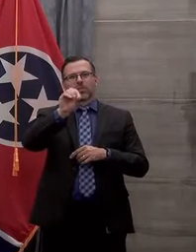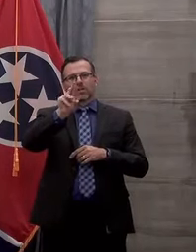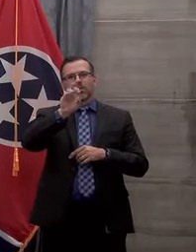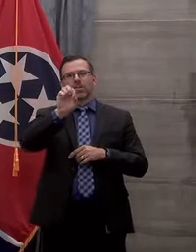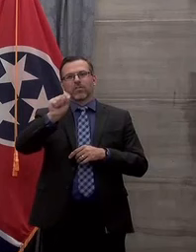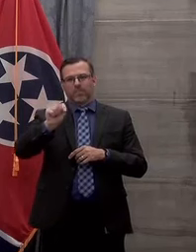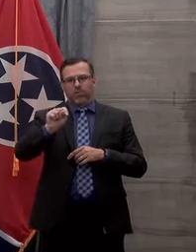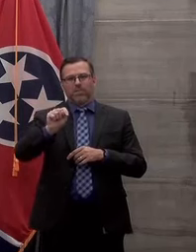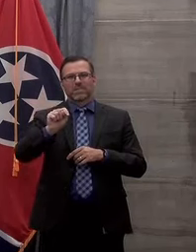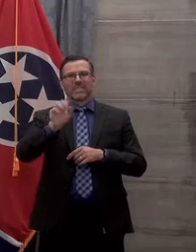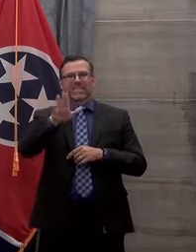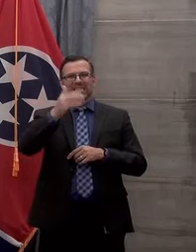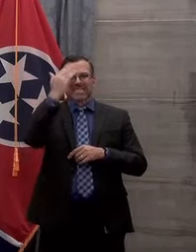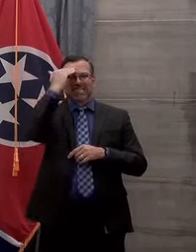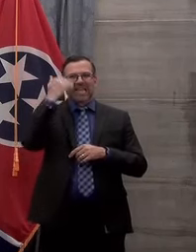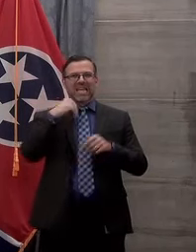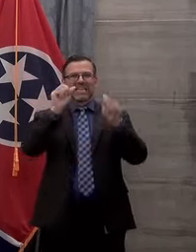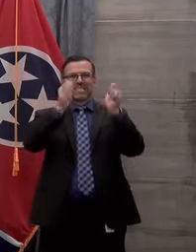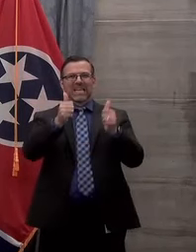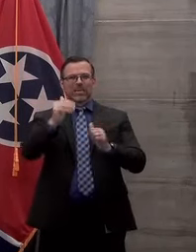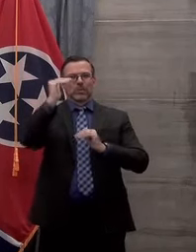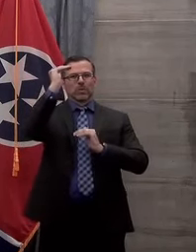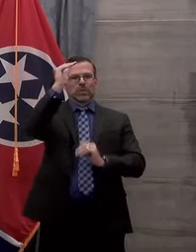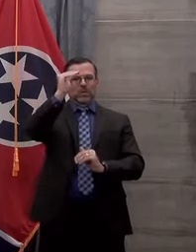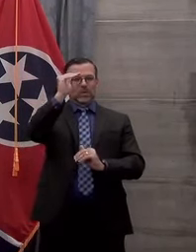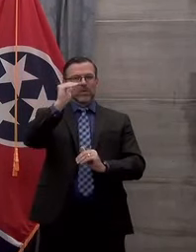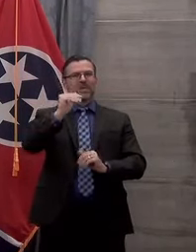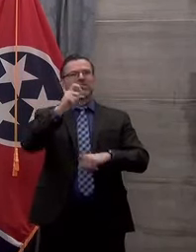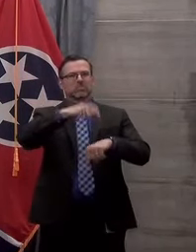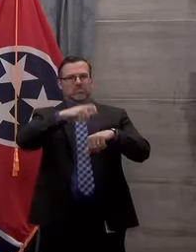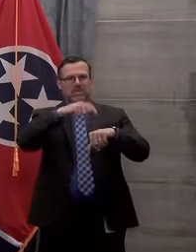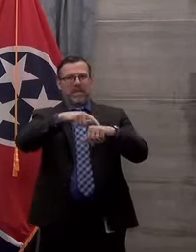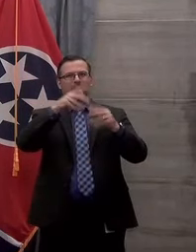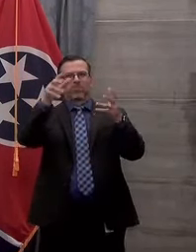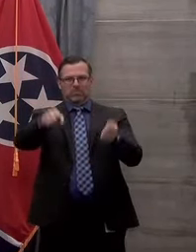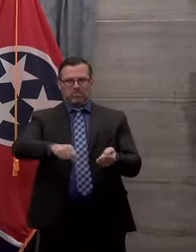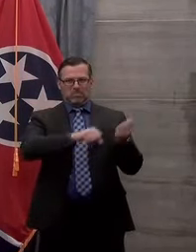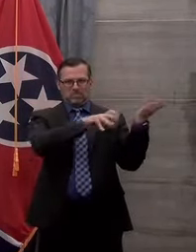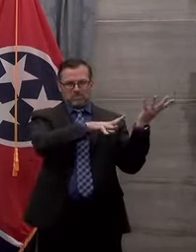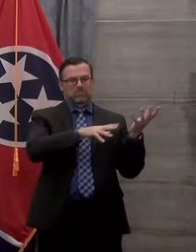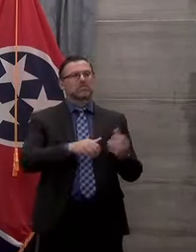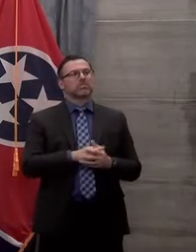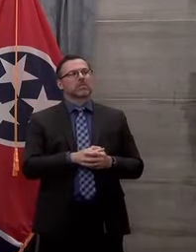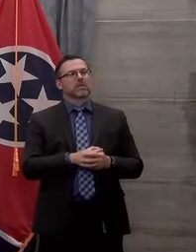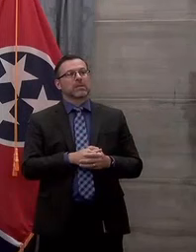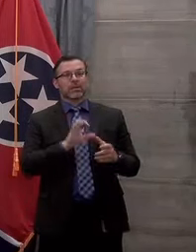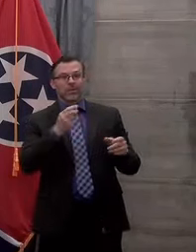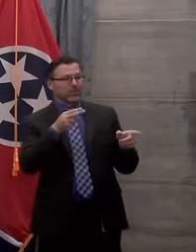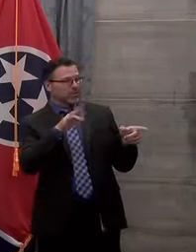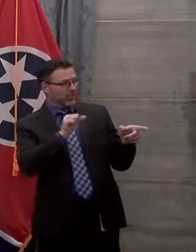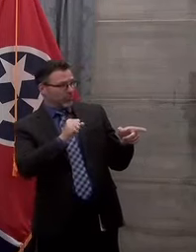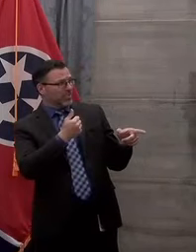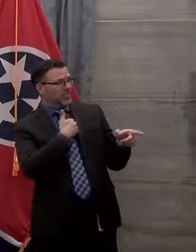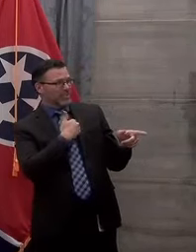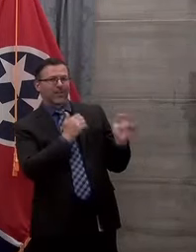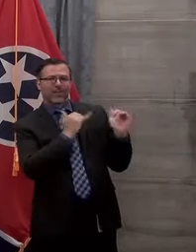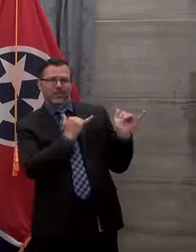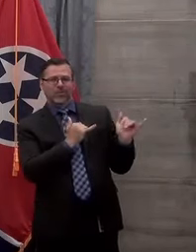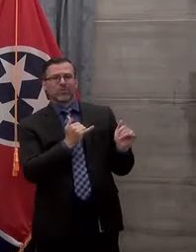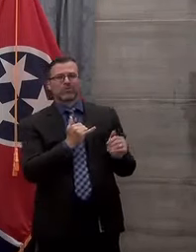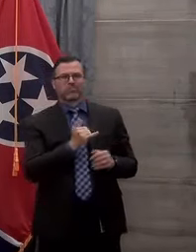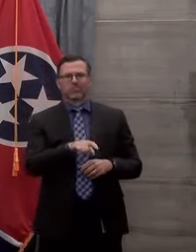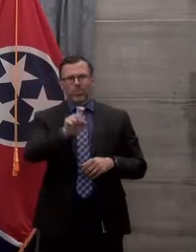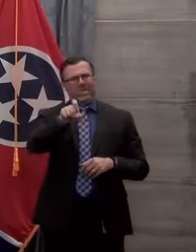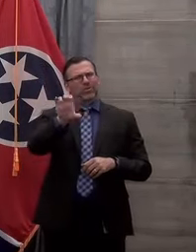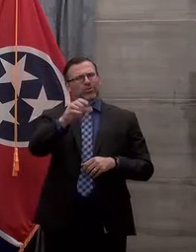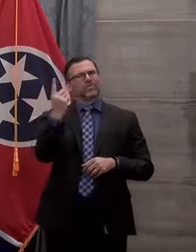You've asked me, you and I have talked about it, and Chris and I have talked about it, multiple folks. I've said before, something should be